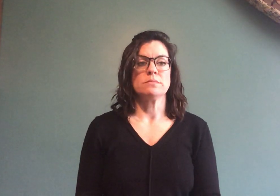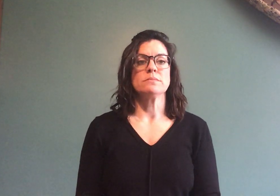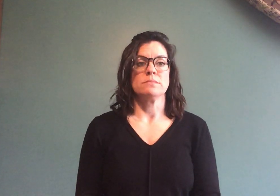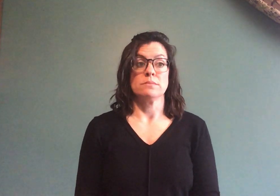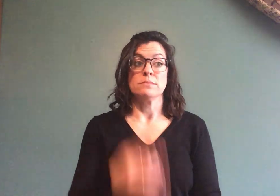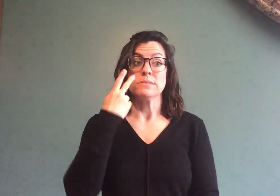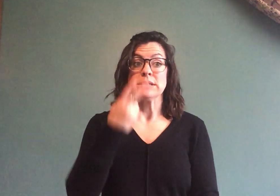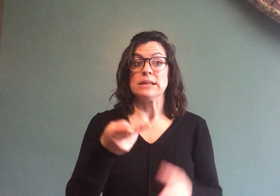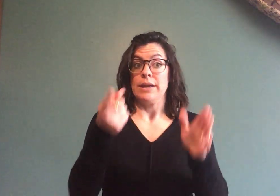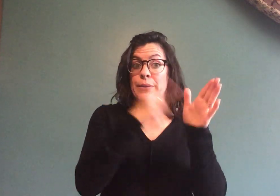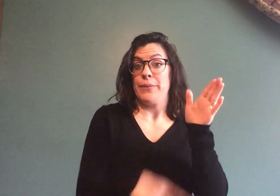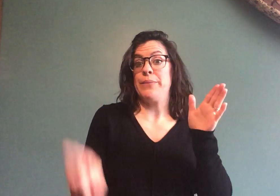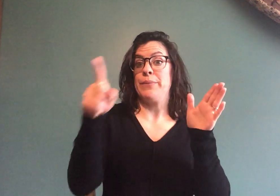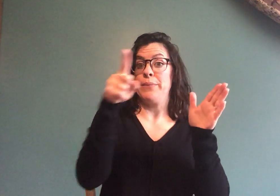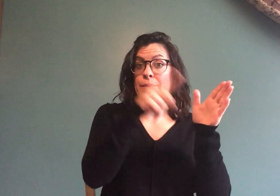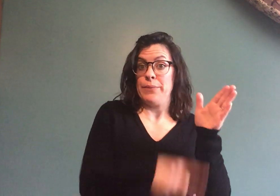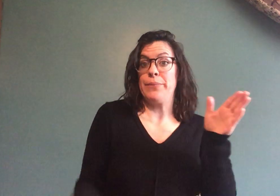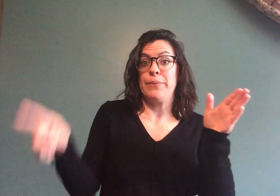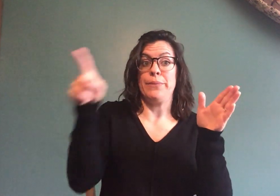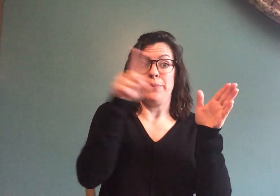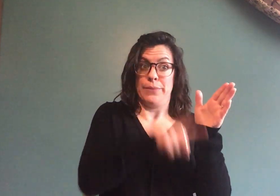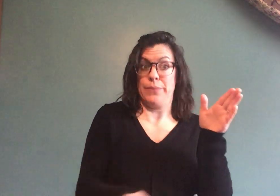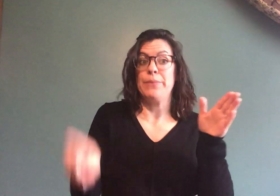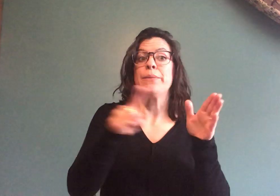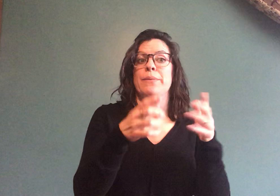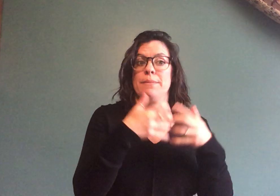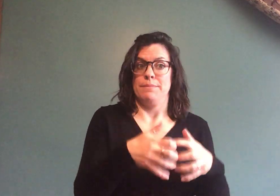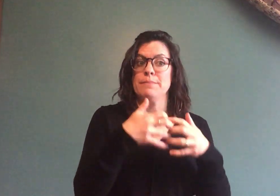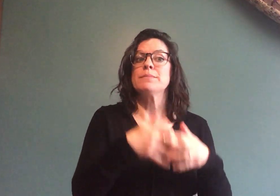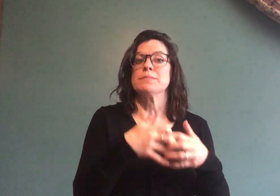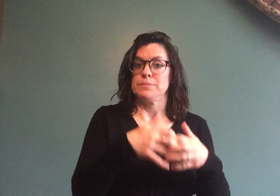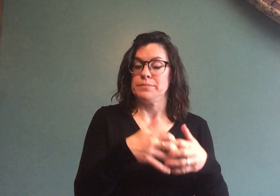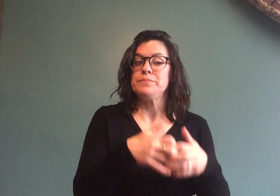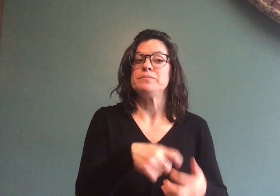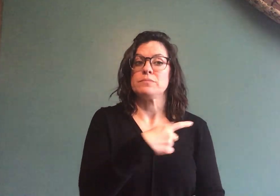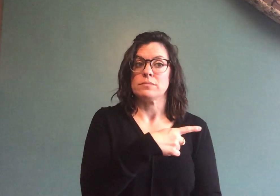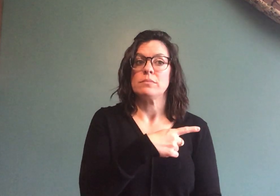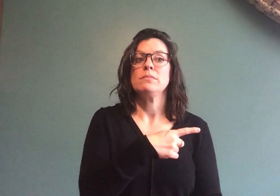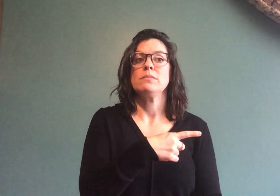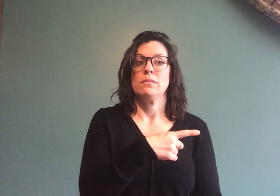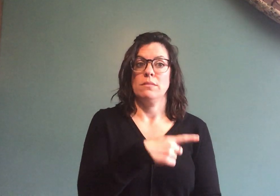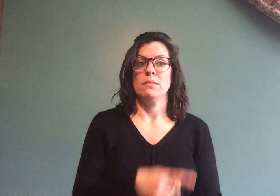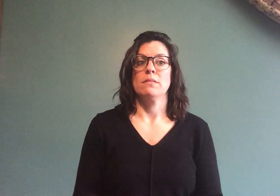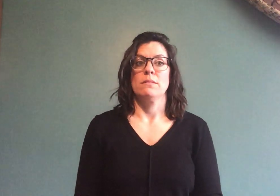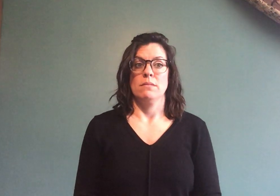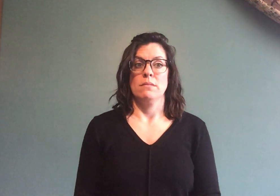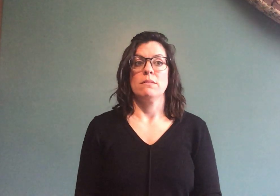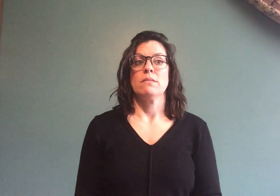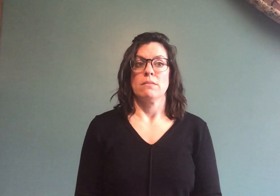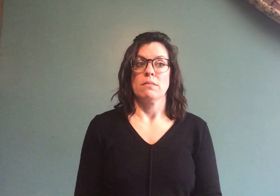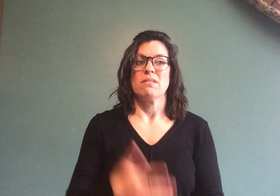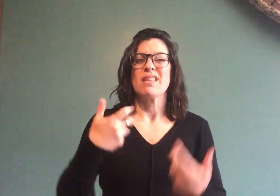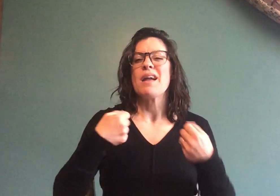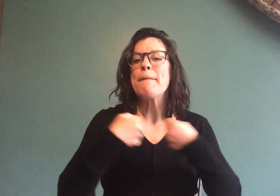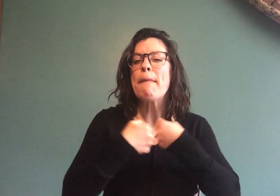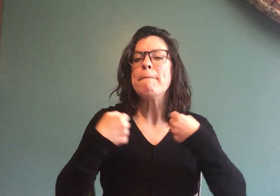pump work, correct? Yes. Just like we have on our saw, okay, over Mercy